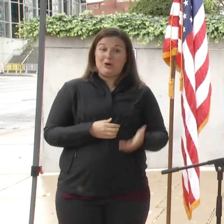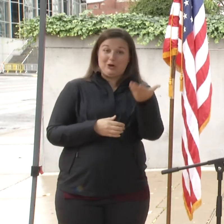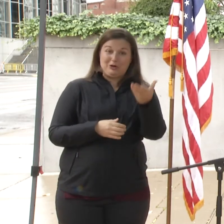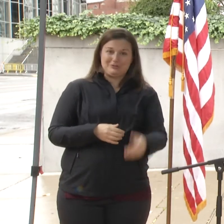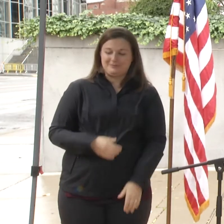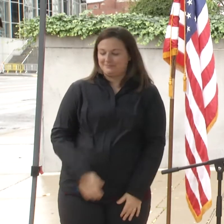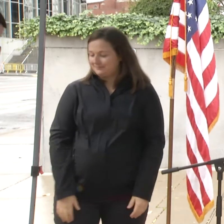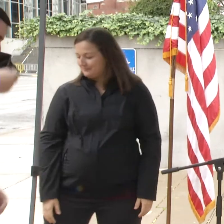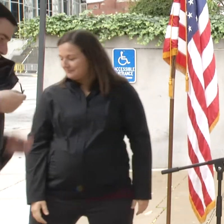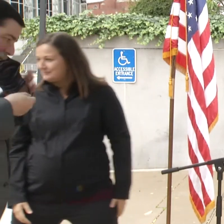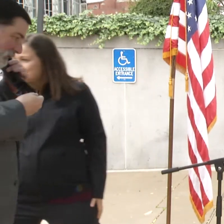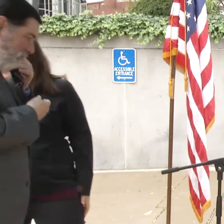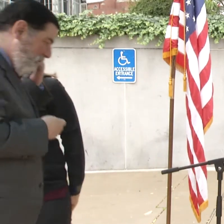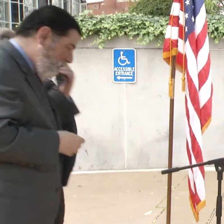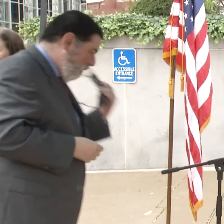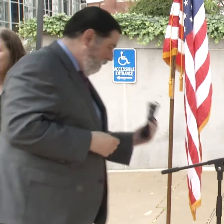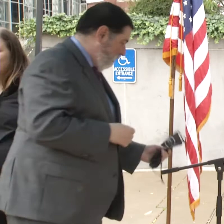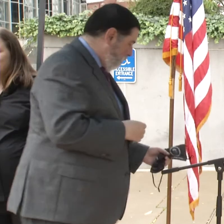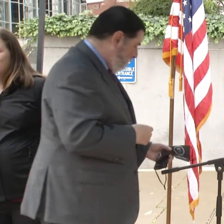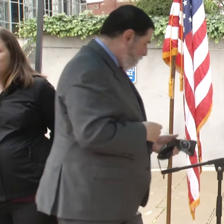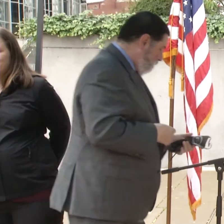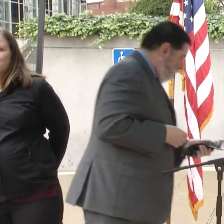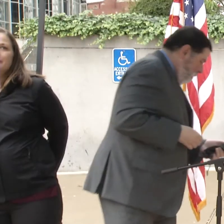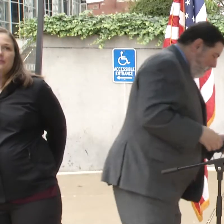right, Mayor Peduto.